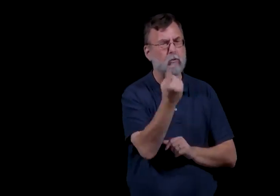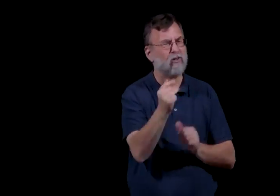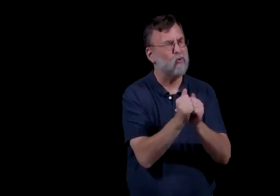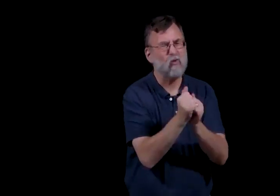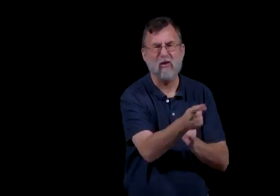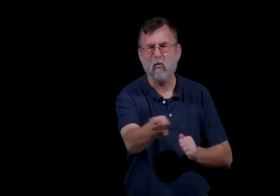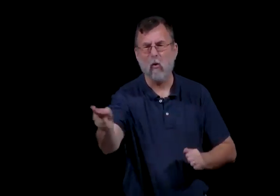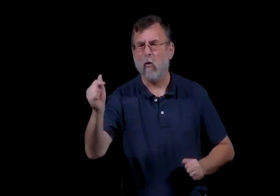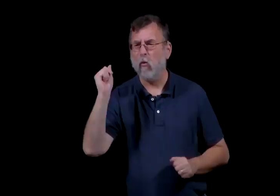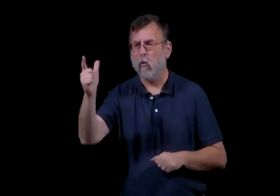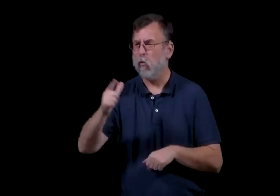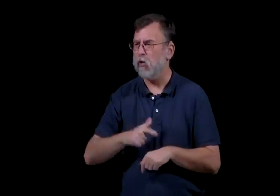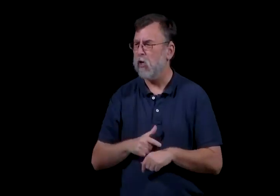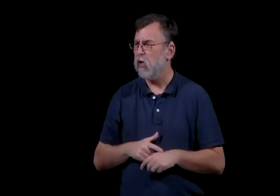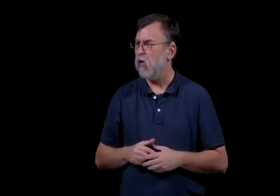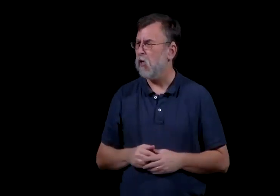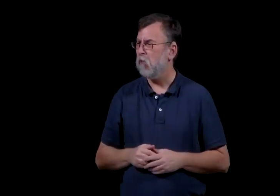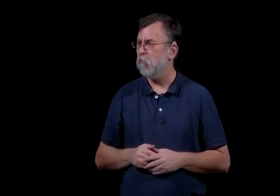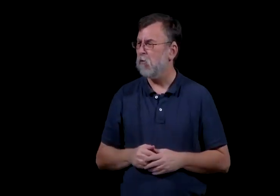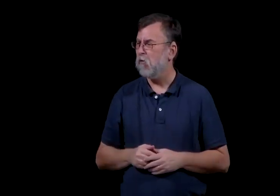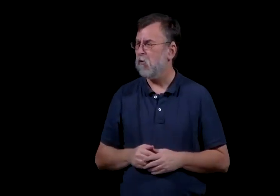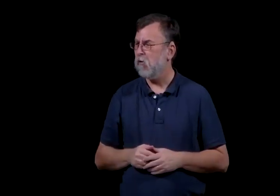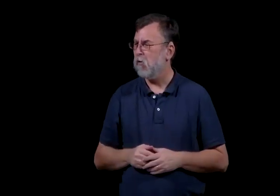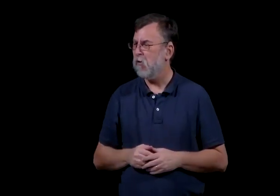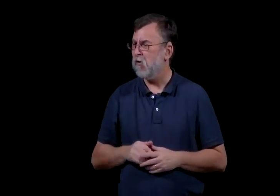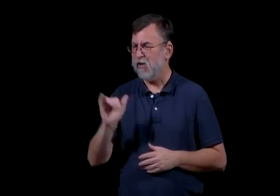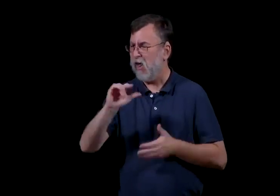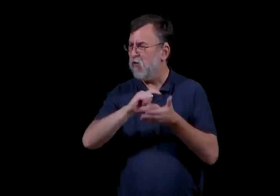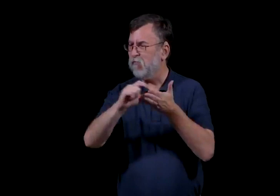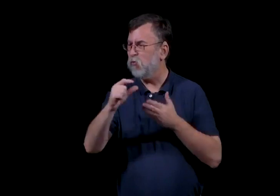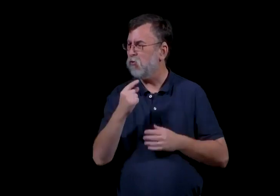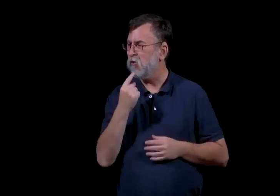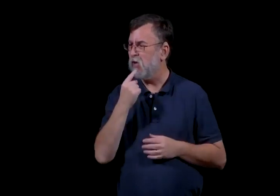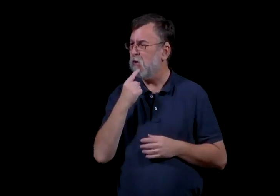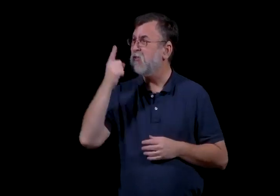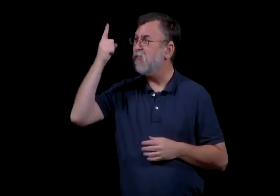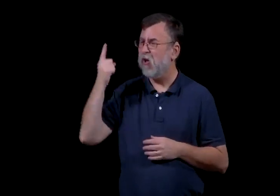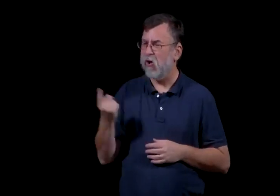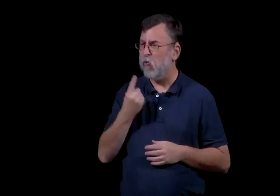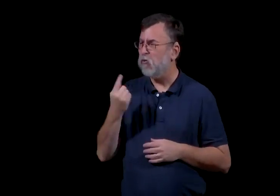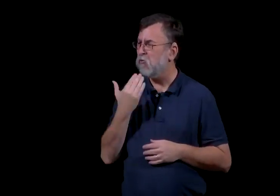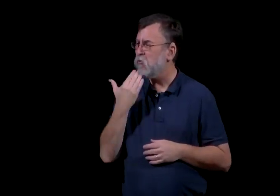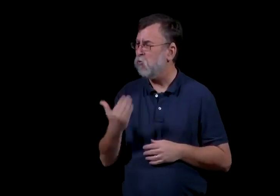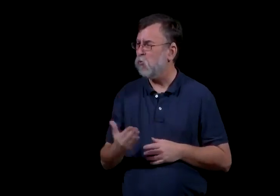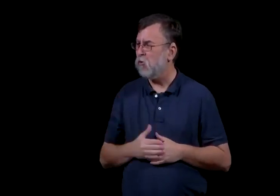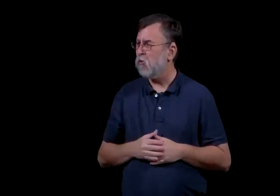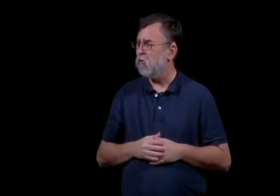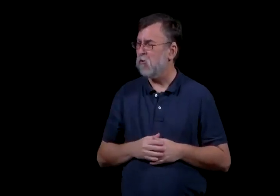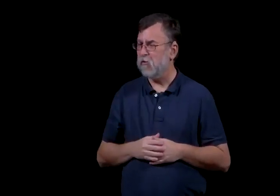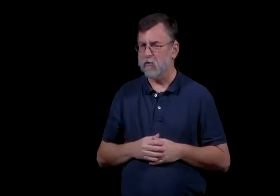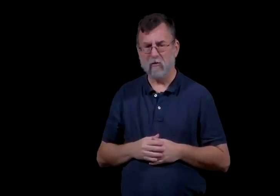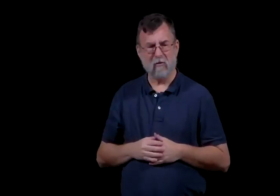I'm always with you. All the time. That verse says that God is always